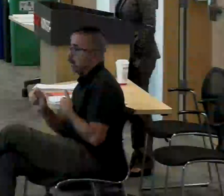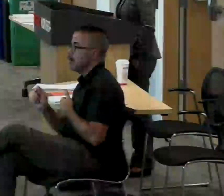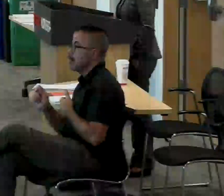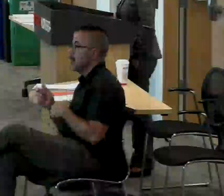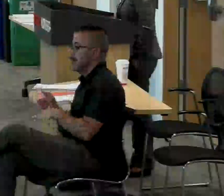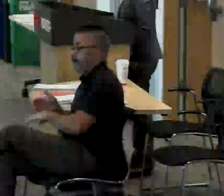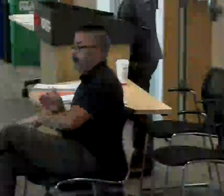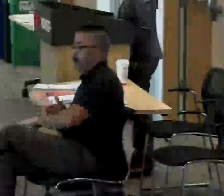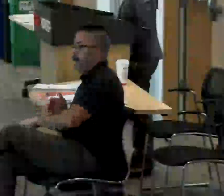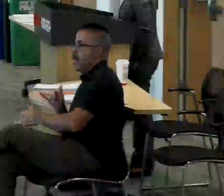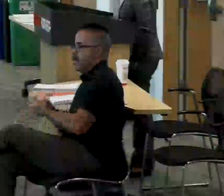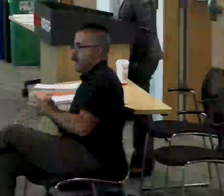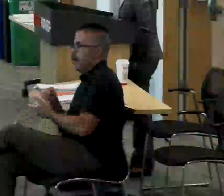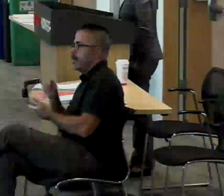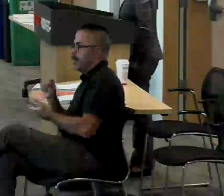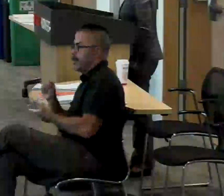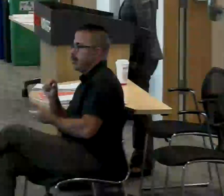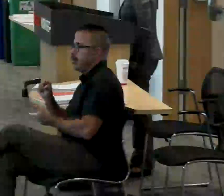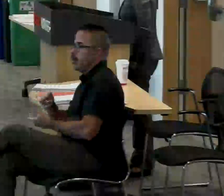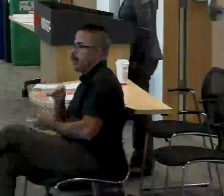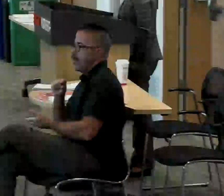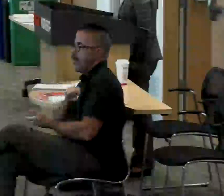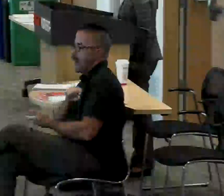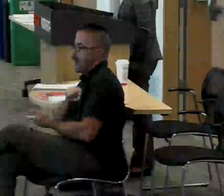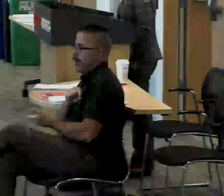is a qualified disability expense. And